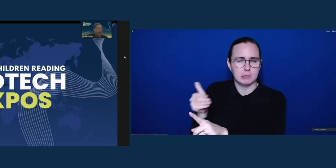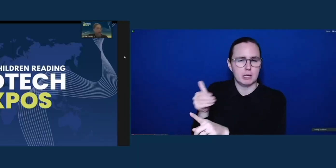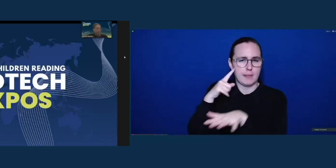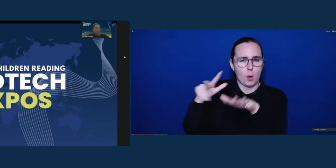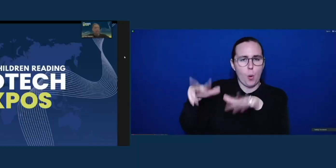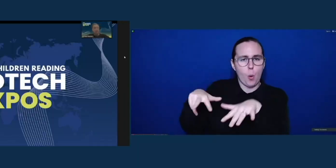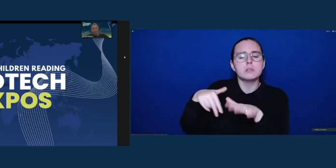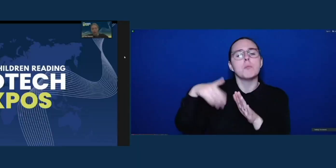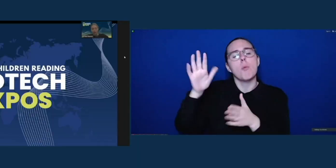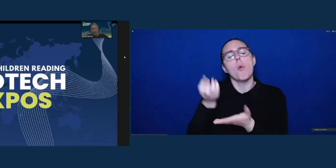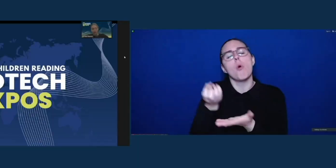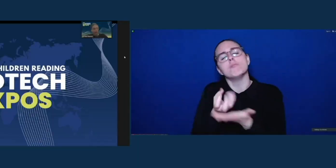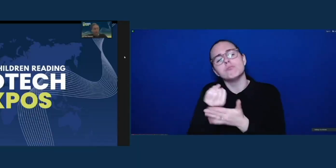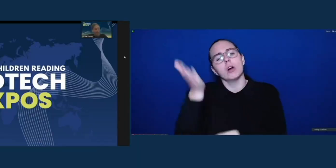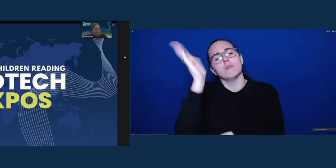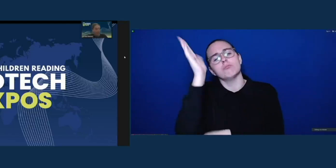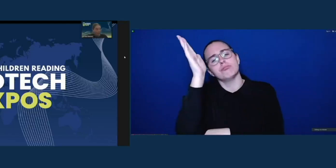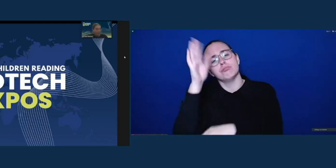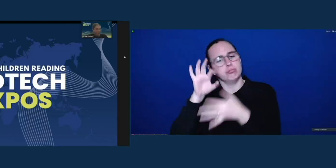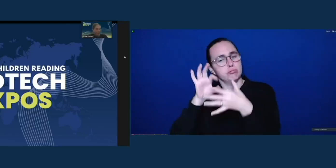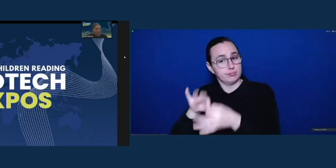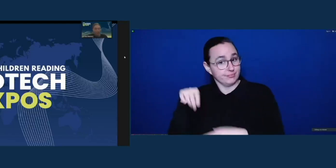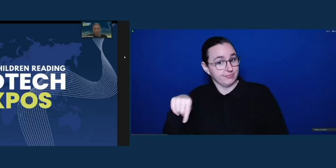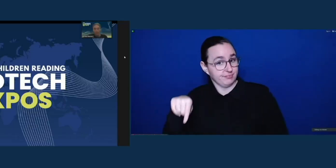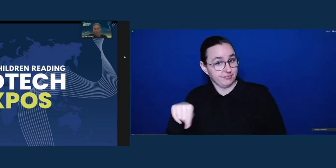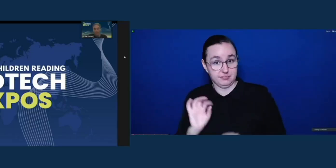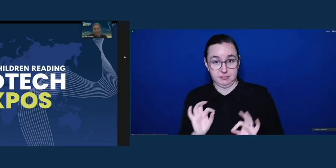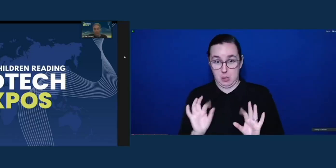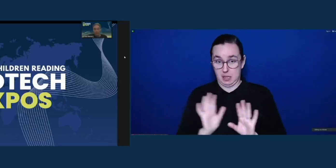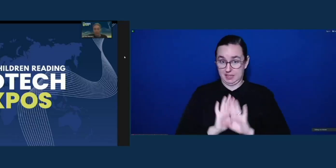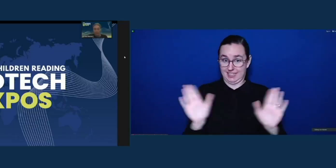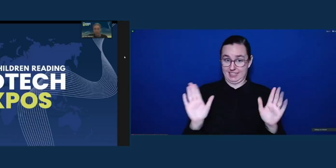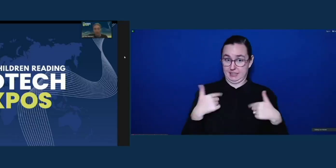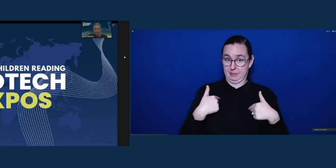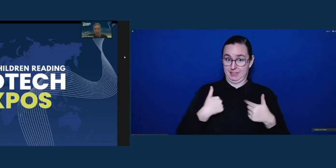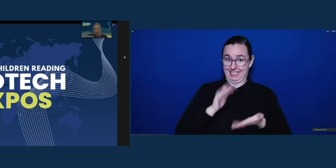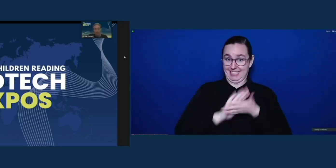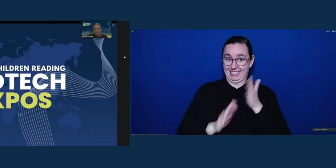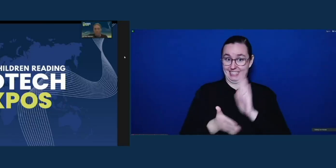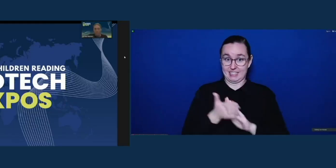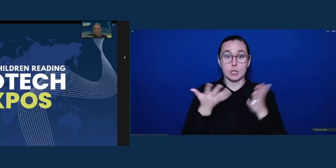And that is all I have for now. So I will